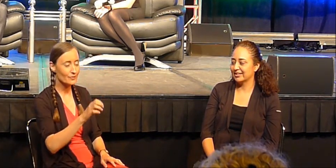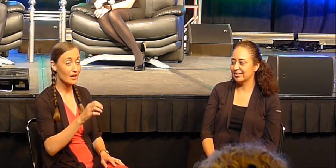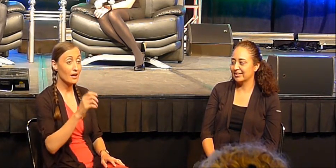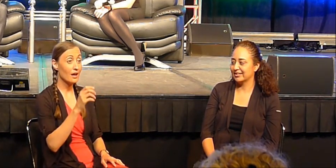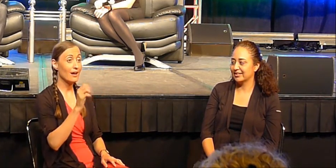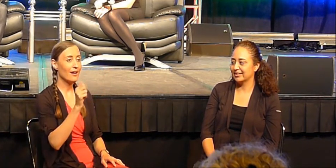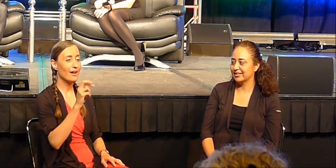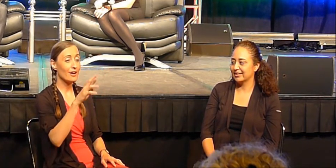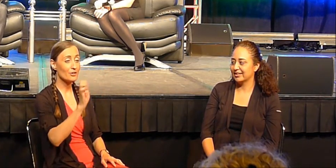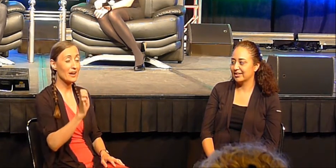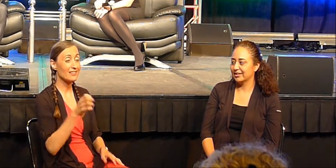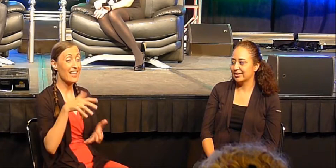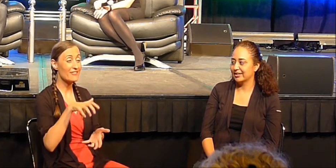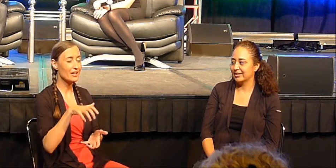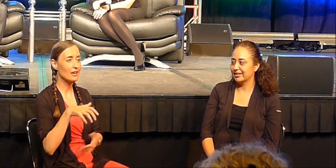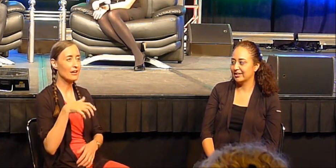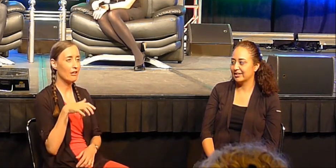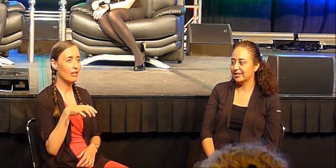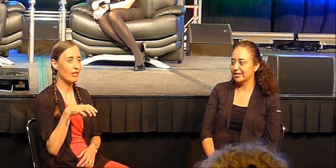this.